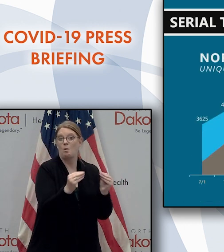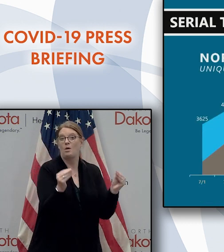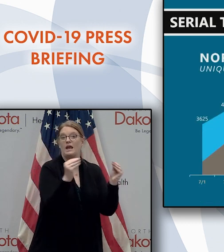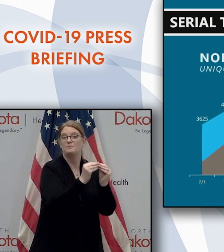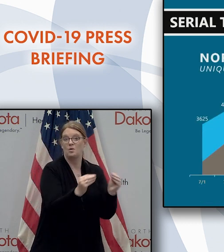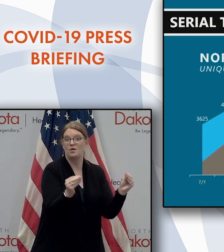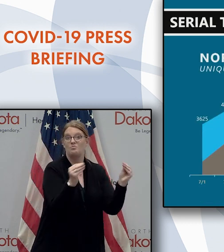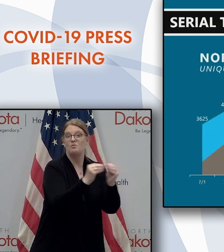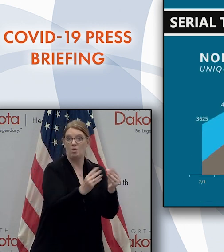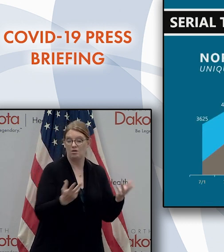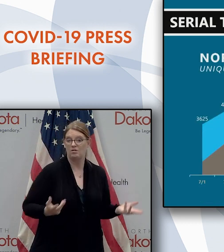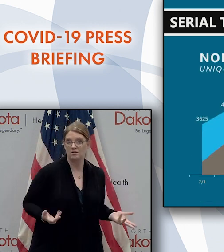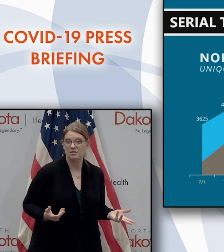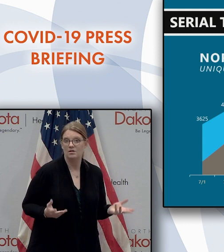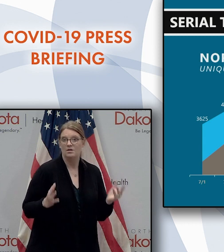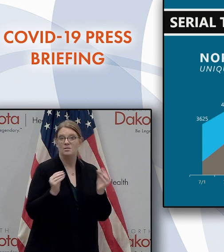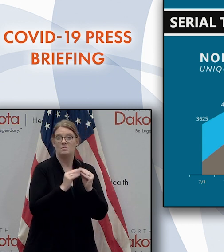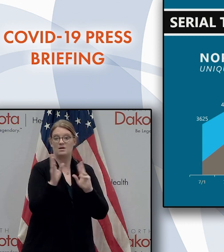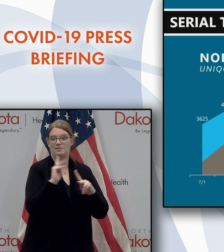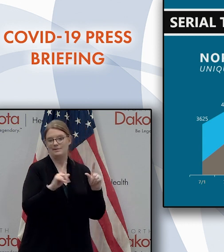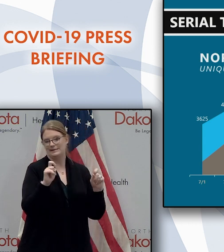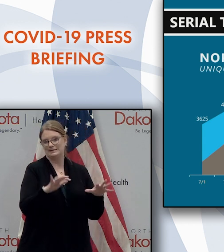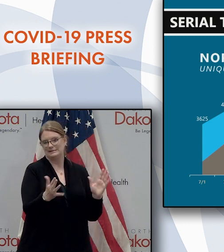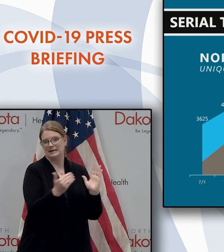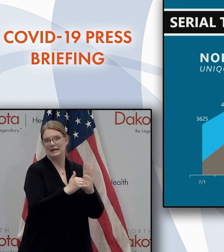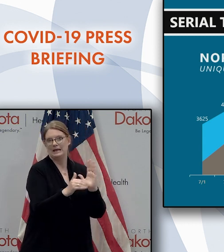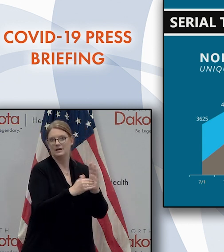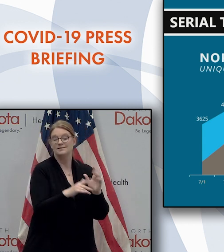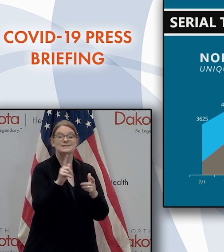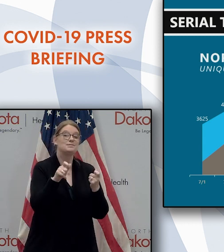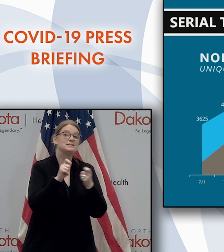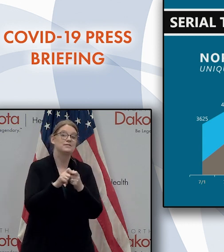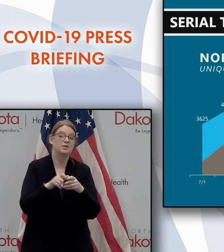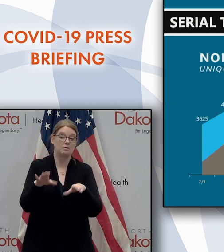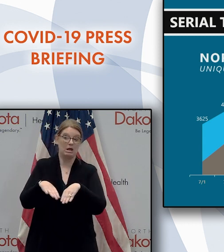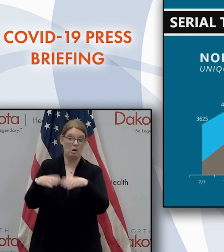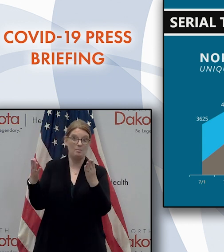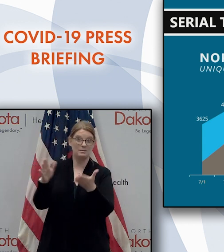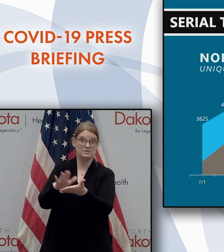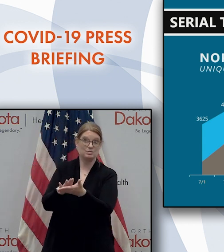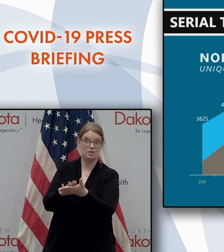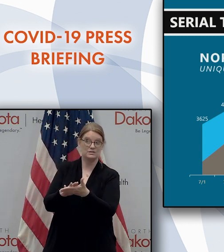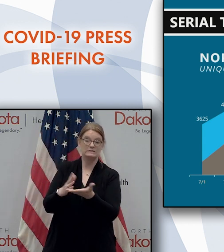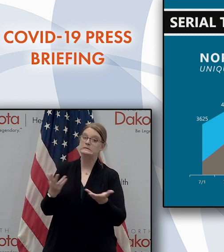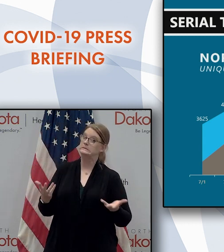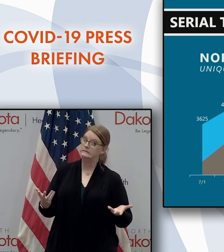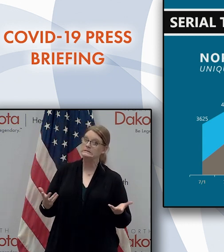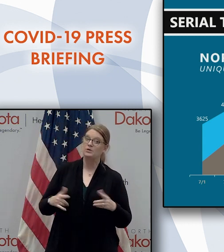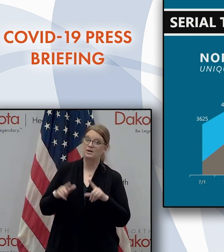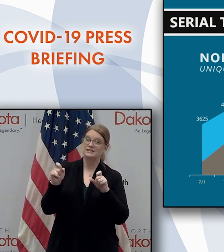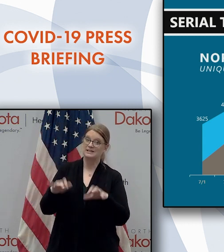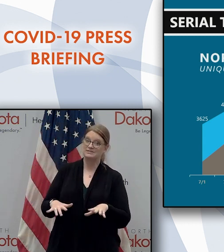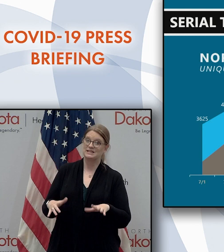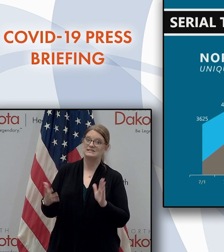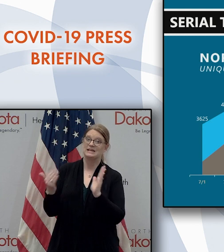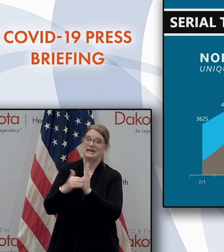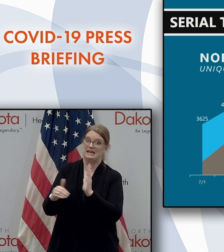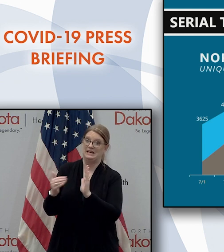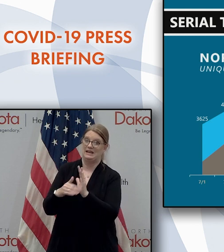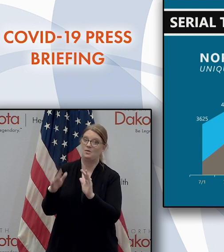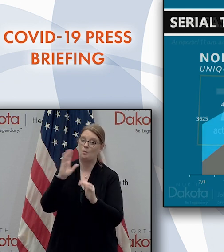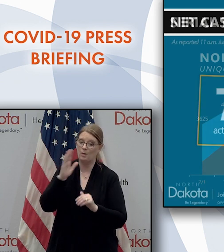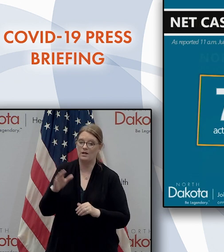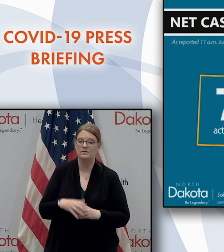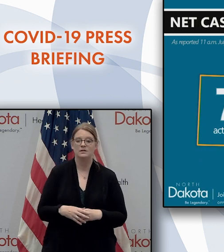and more people getting serial tested, because particularly when we get into education, sometimes we're going to have to test people more than once. The net